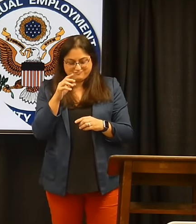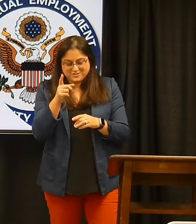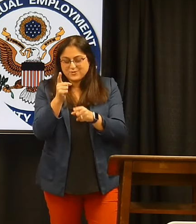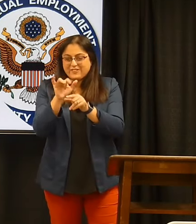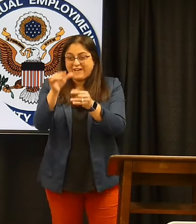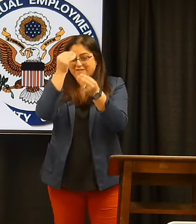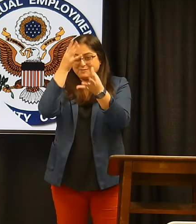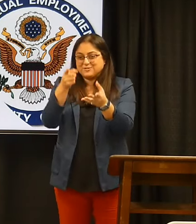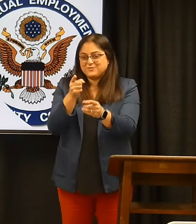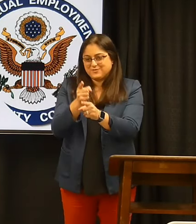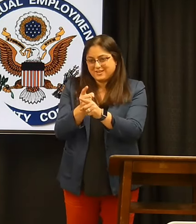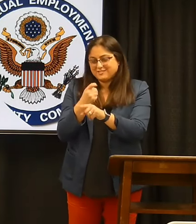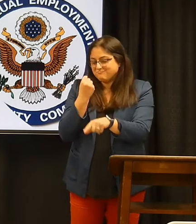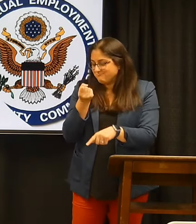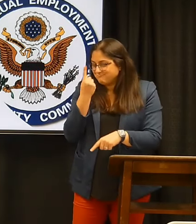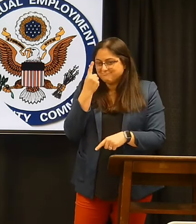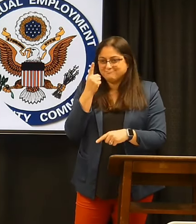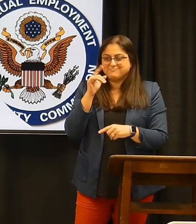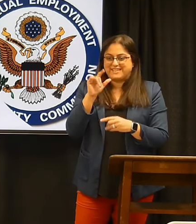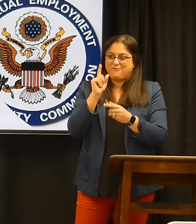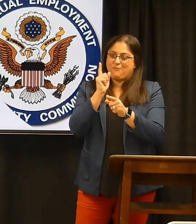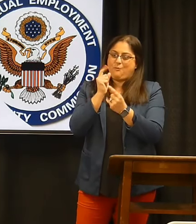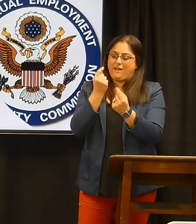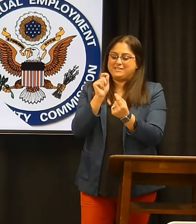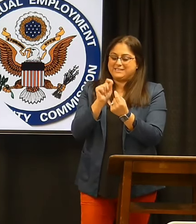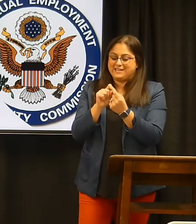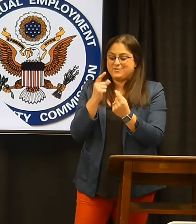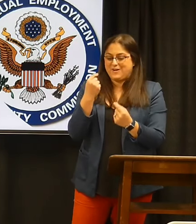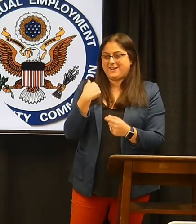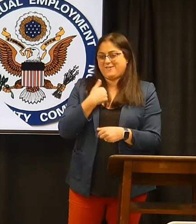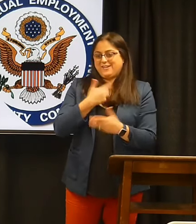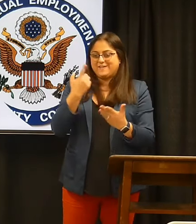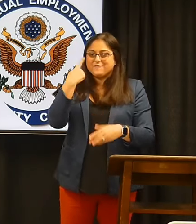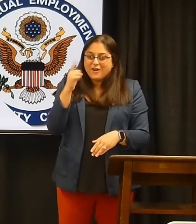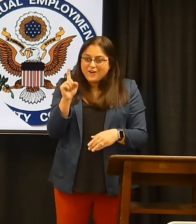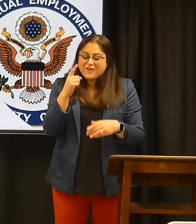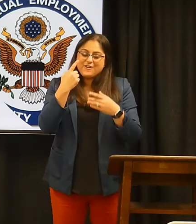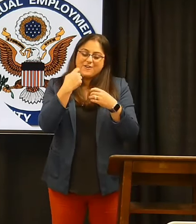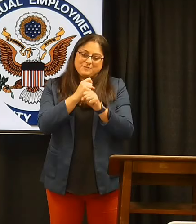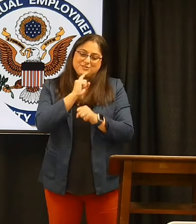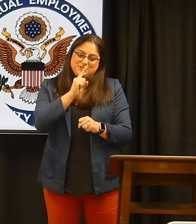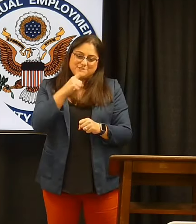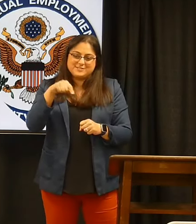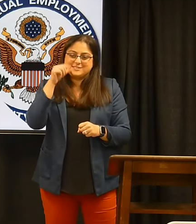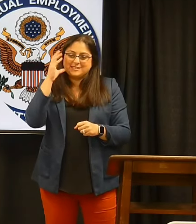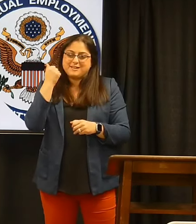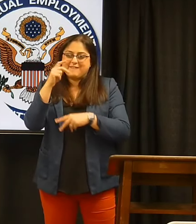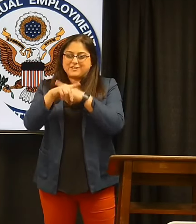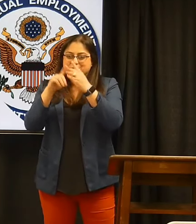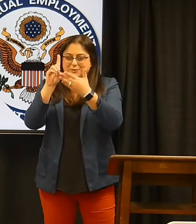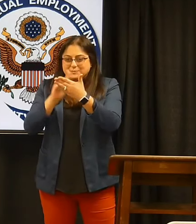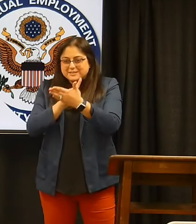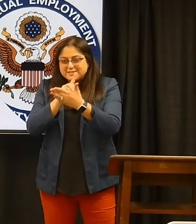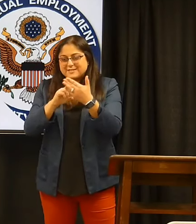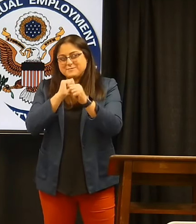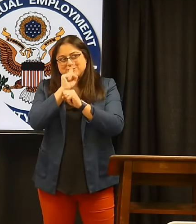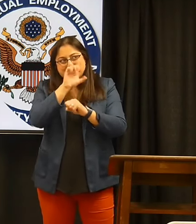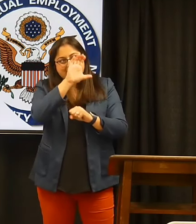worse. That information is right. That's exactly what we're here for, to make sure that you don't experience any